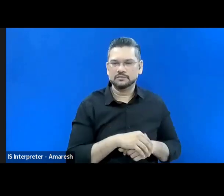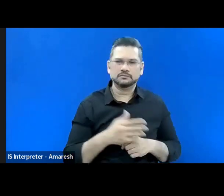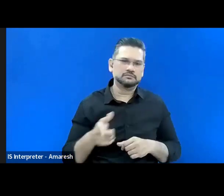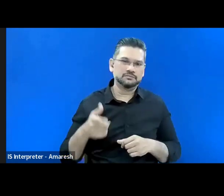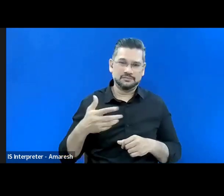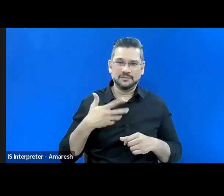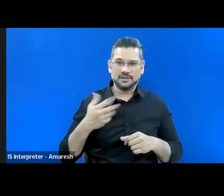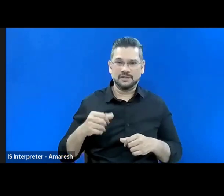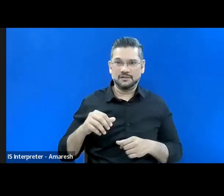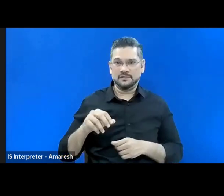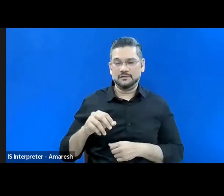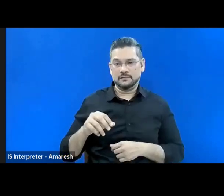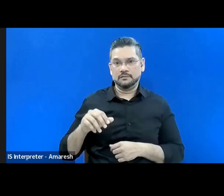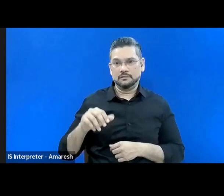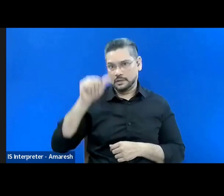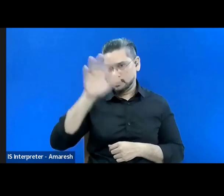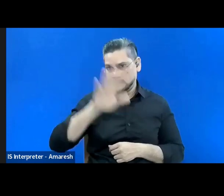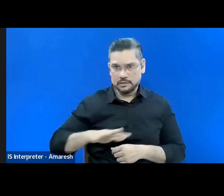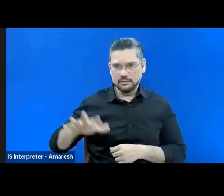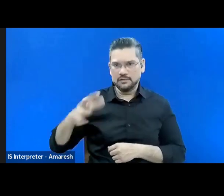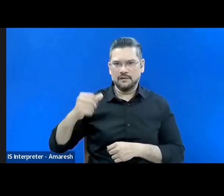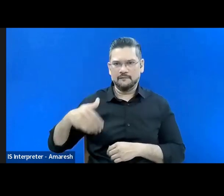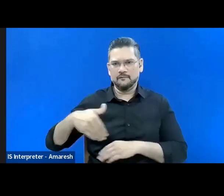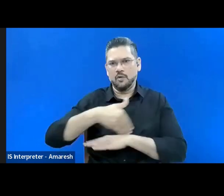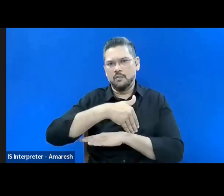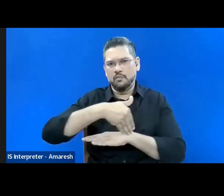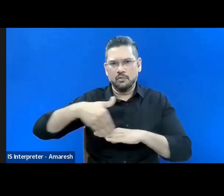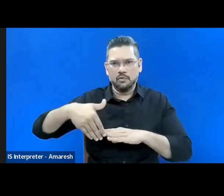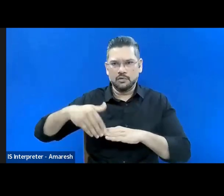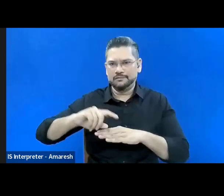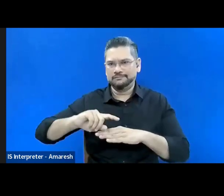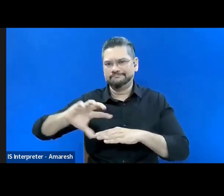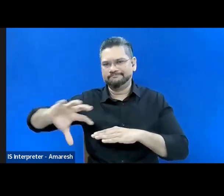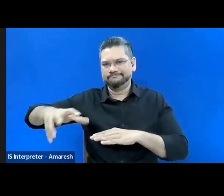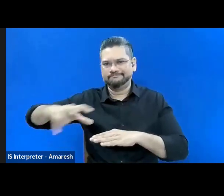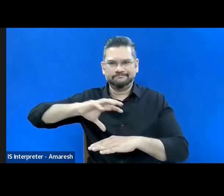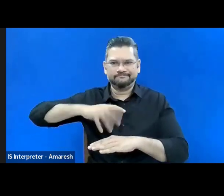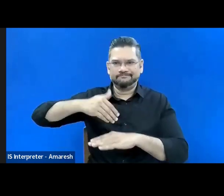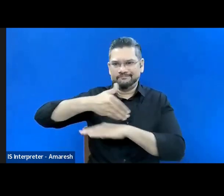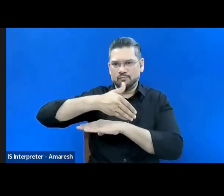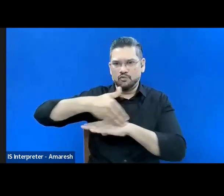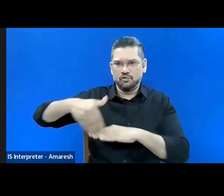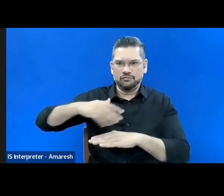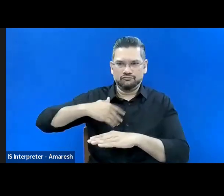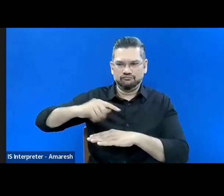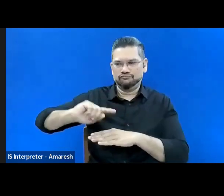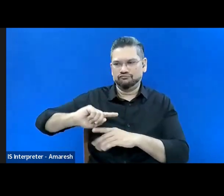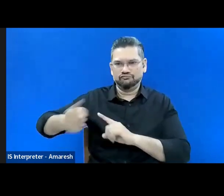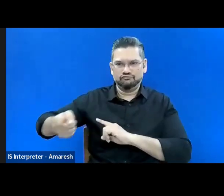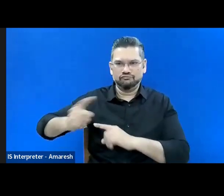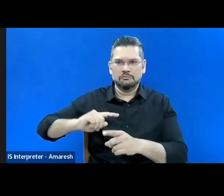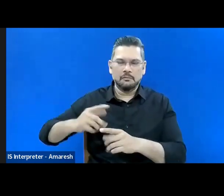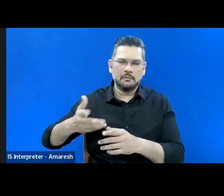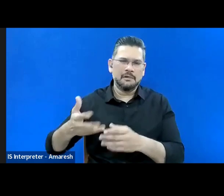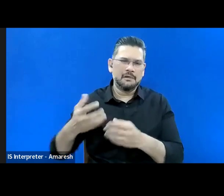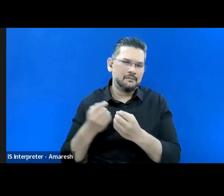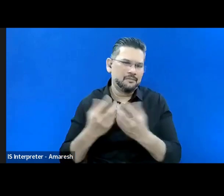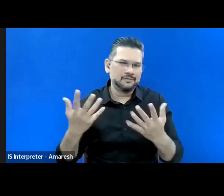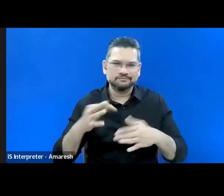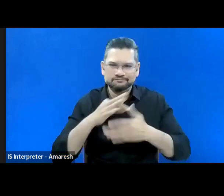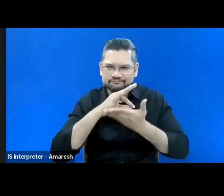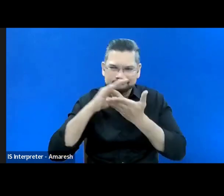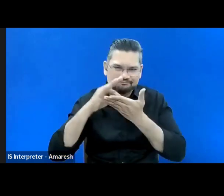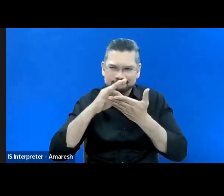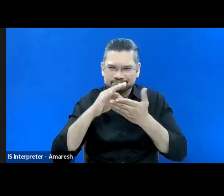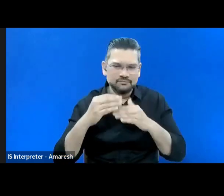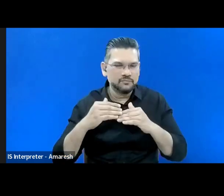lot of crisis around substance use and how people who have used substance or who are dependent